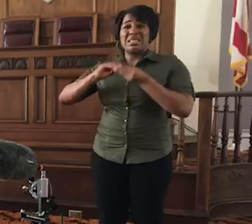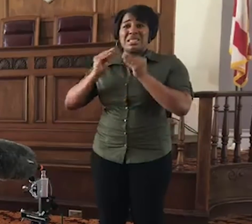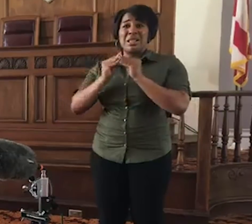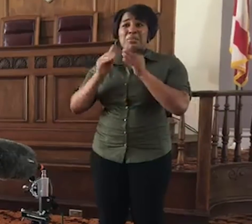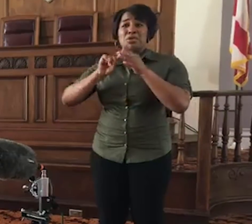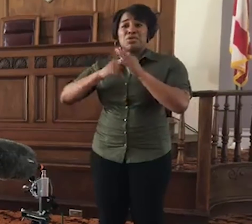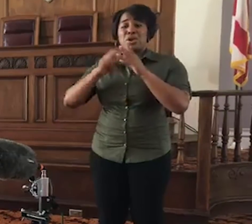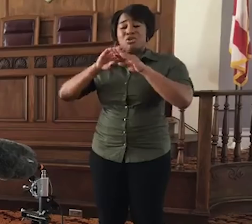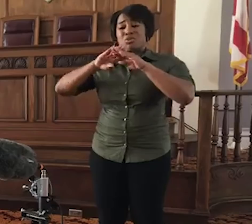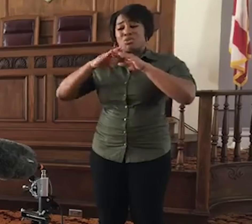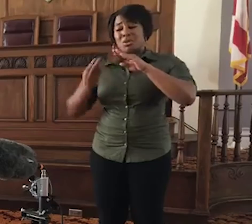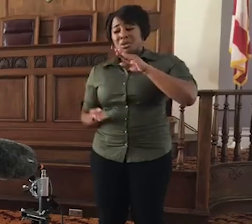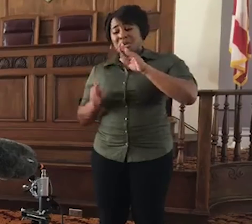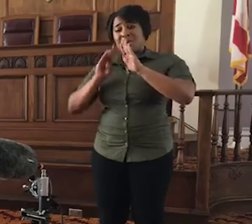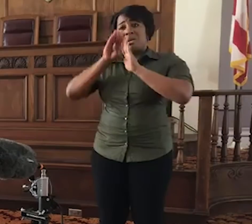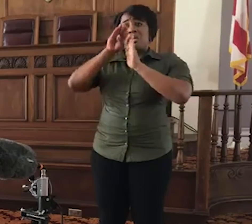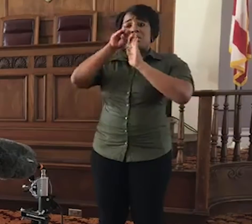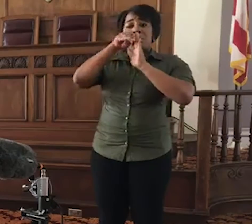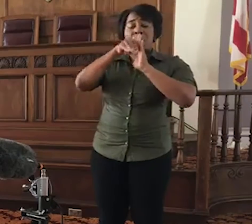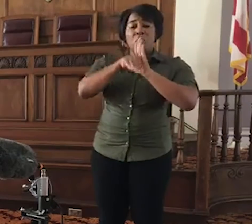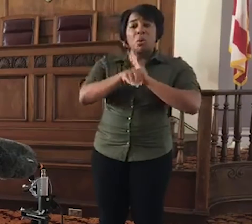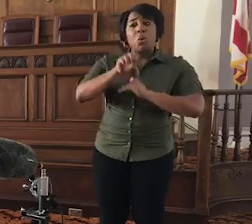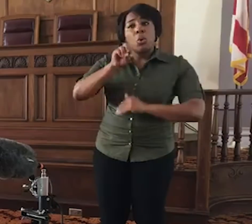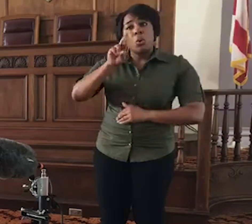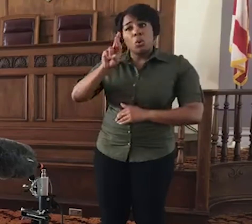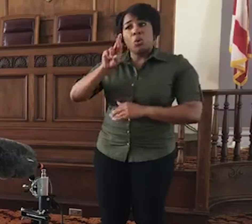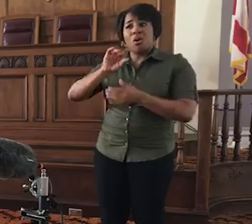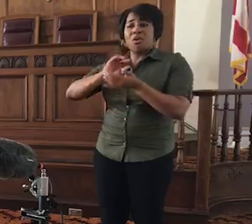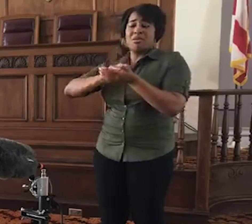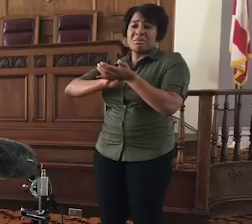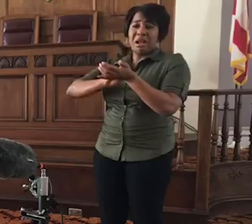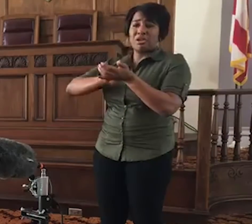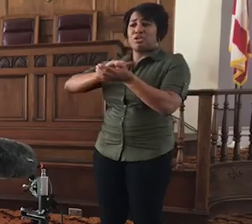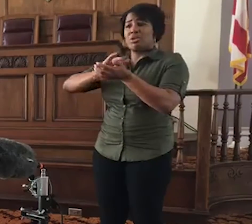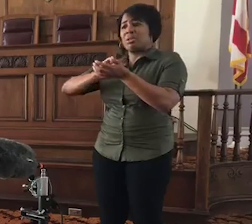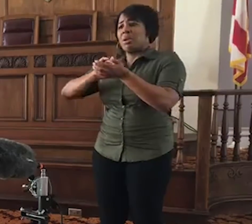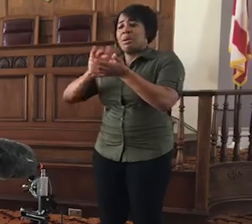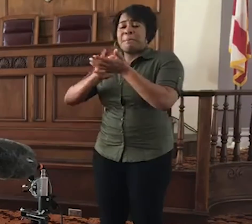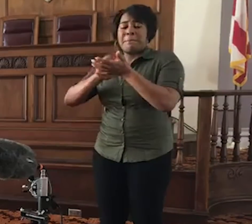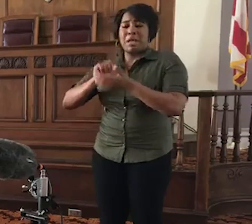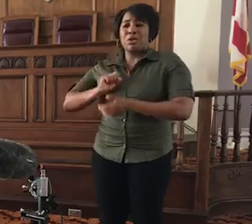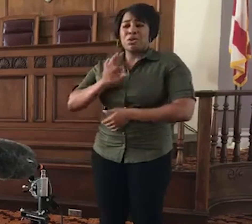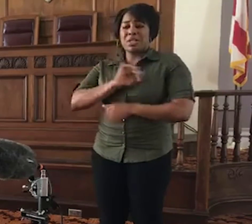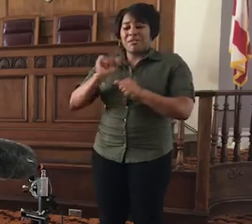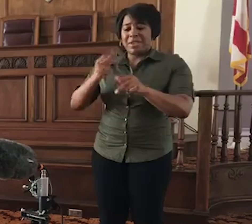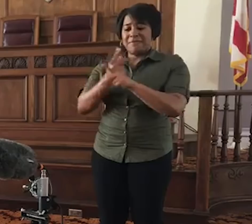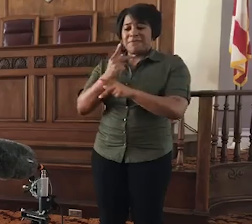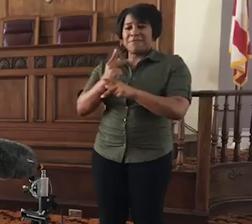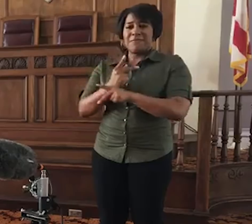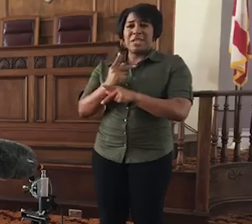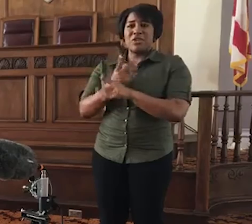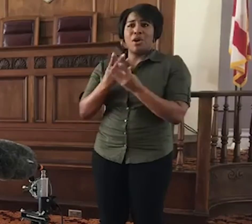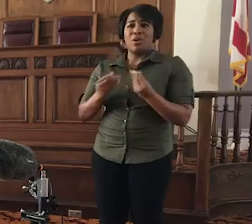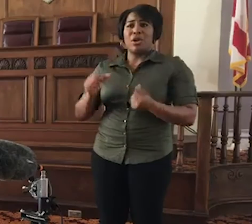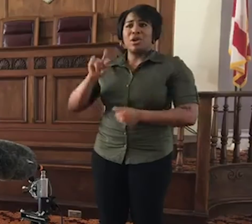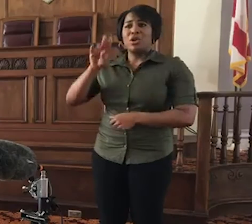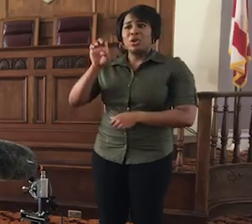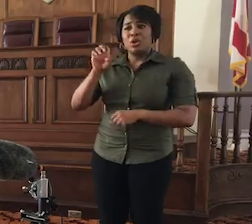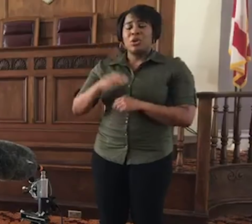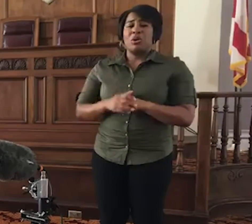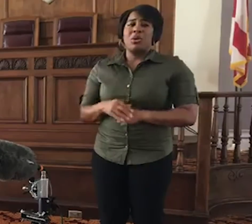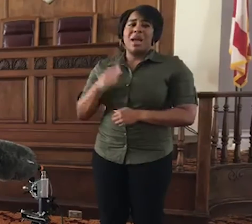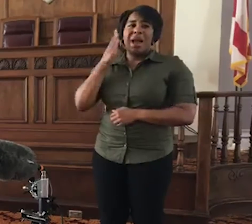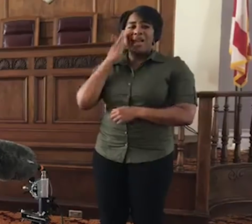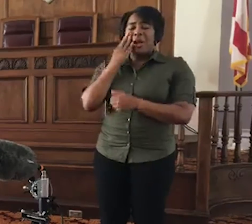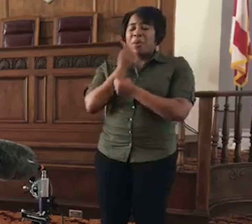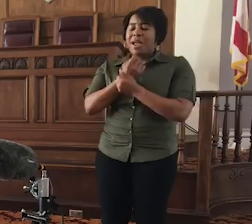or a cure. And folks, if it feels like guidance is constantly changing, I completely understand,